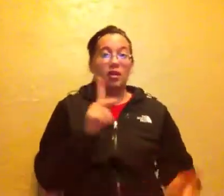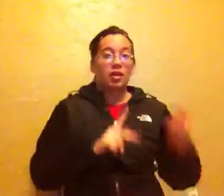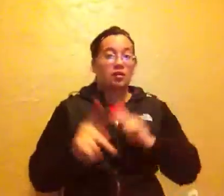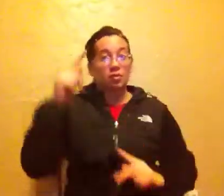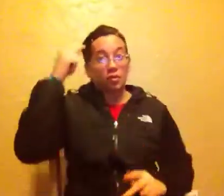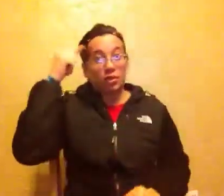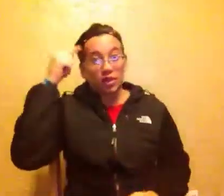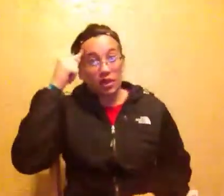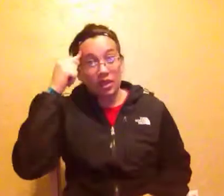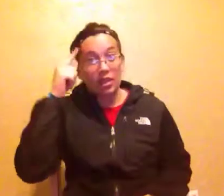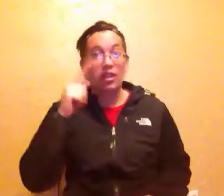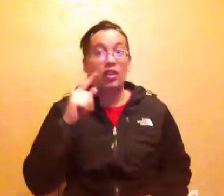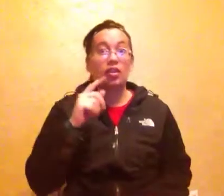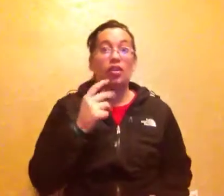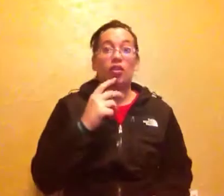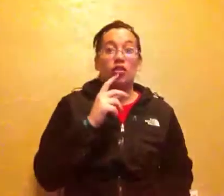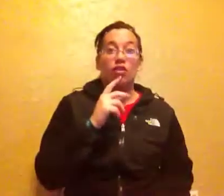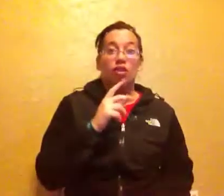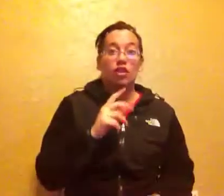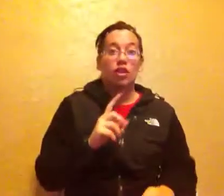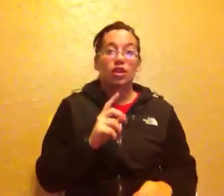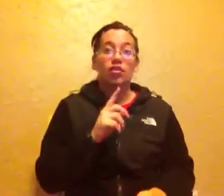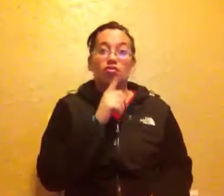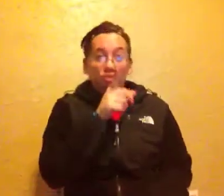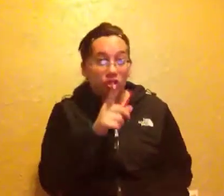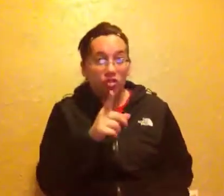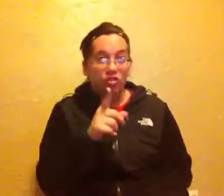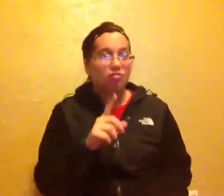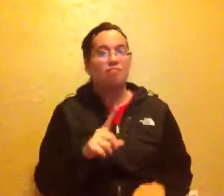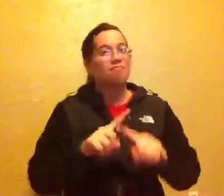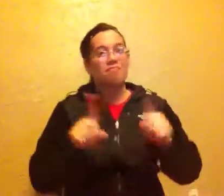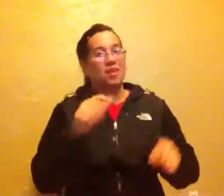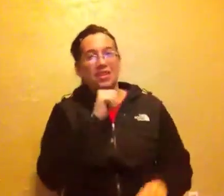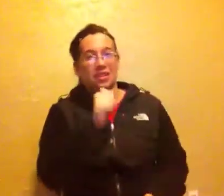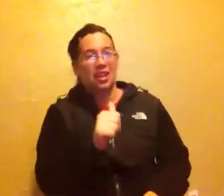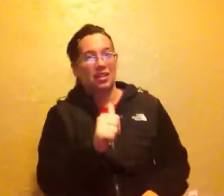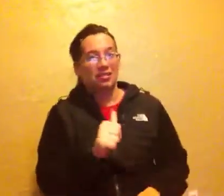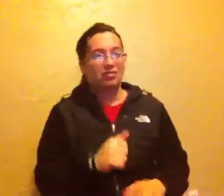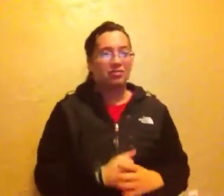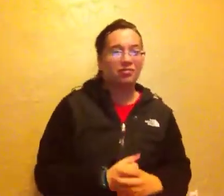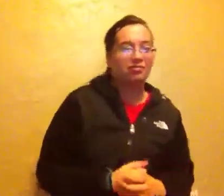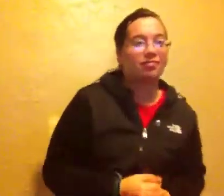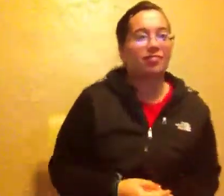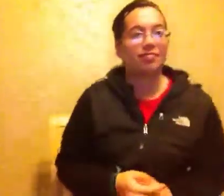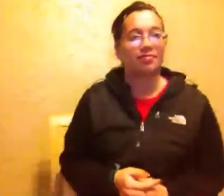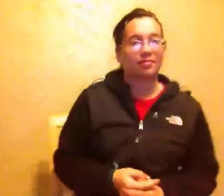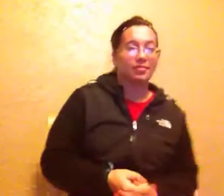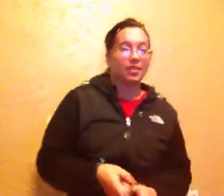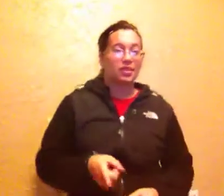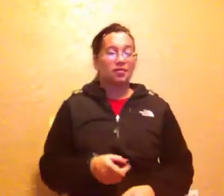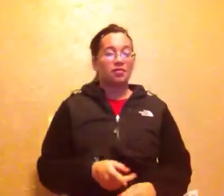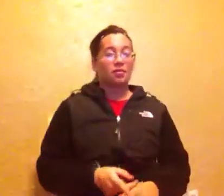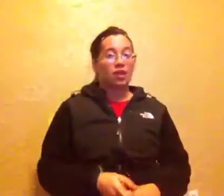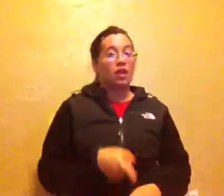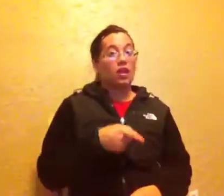reality. And those are the positive symptoms of schizophrenia, and the ones that are usually most noticeable. But there's also another group of